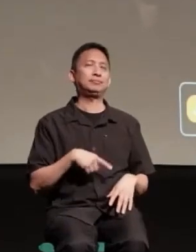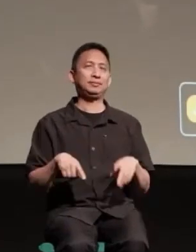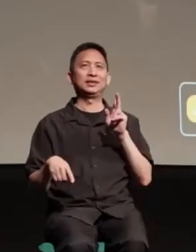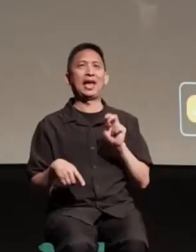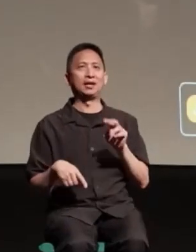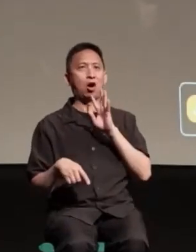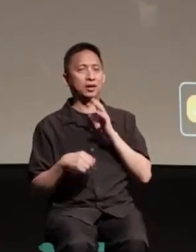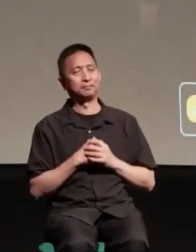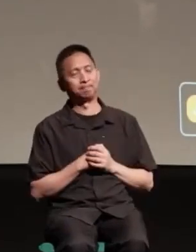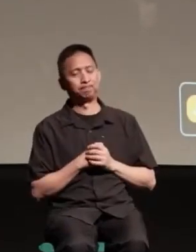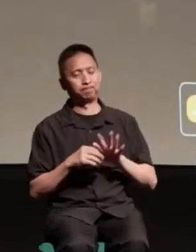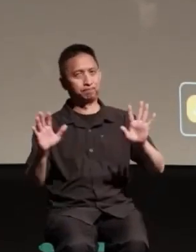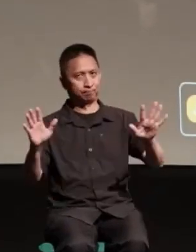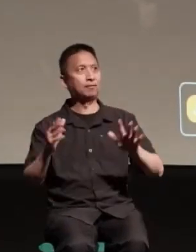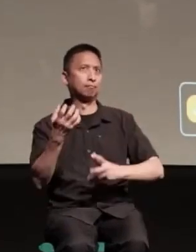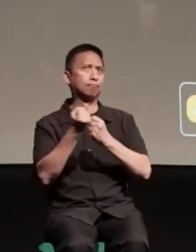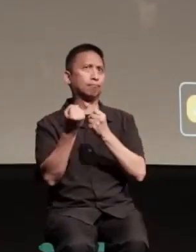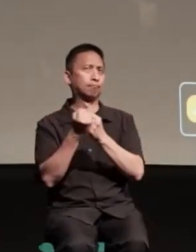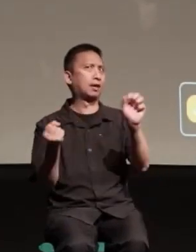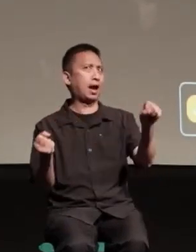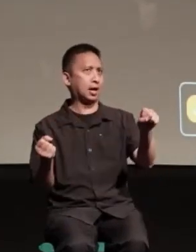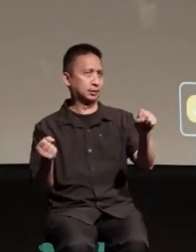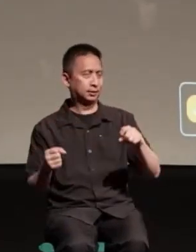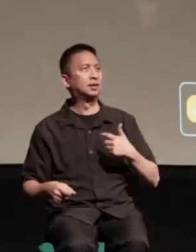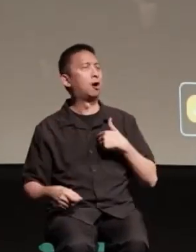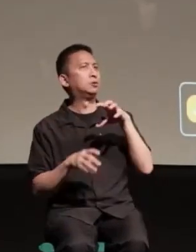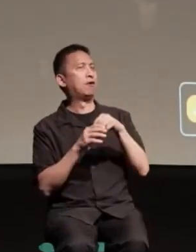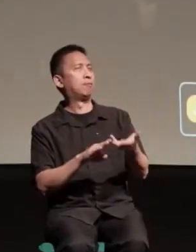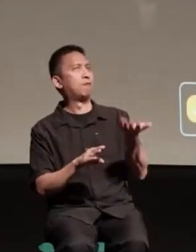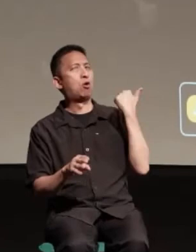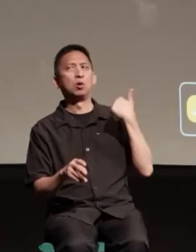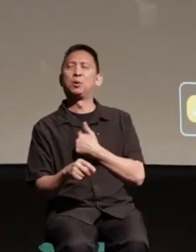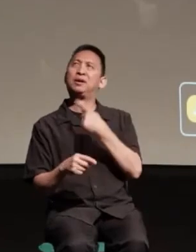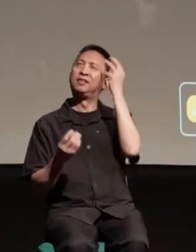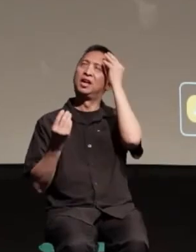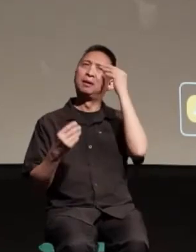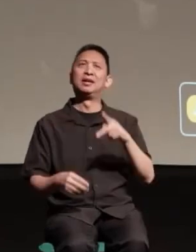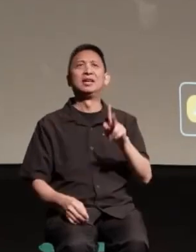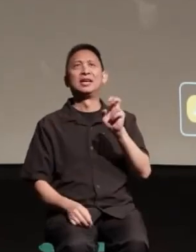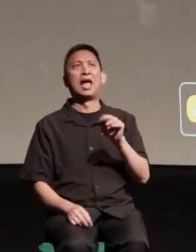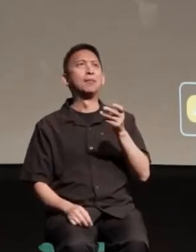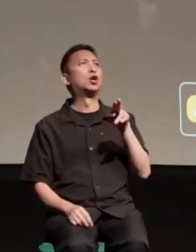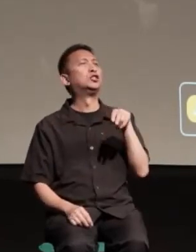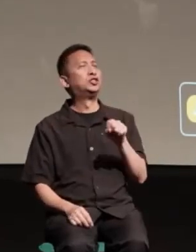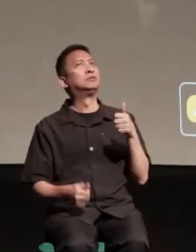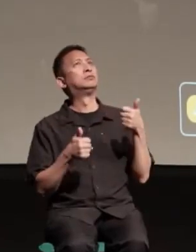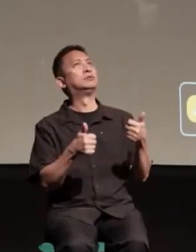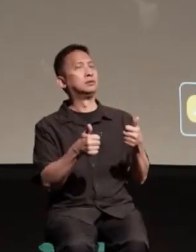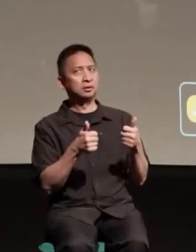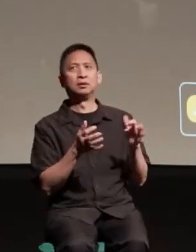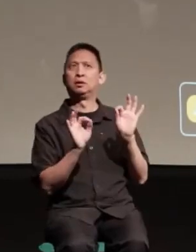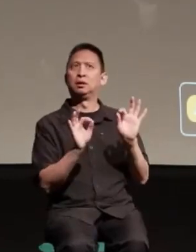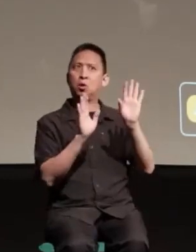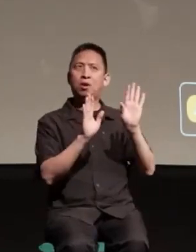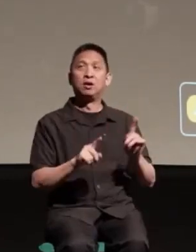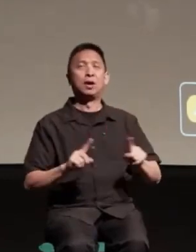but also, I also, when we're doing Viewers Like Us, we talked about, what is the lost opportunity if Ken Burns does Muhammad Ali? Does that erase the opportunity for anyone